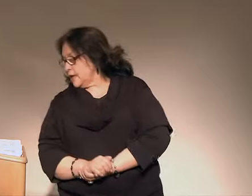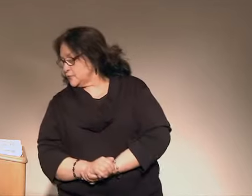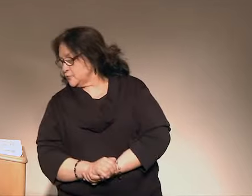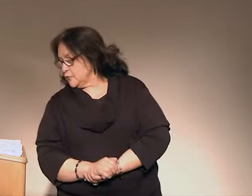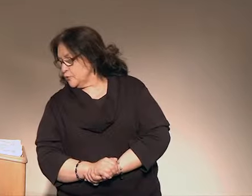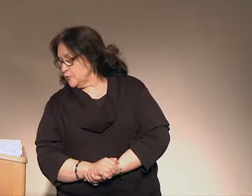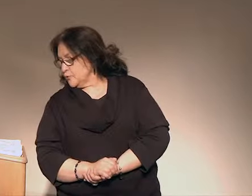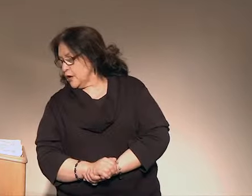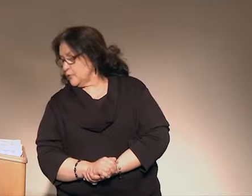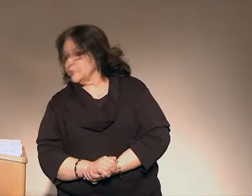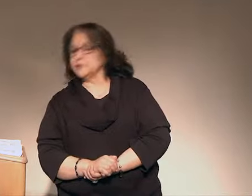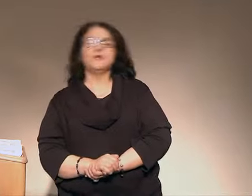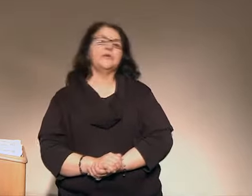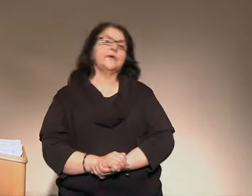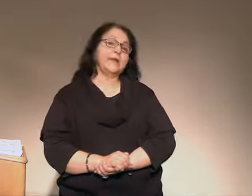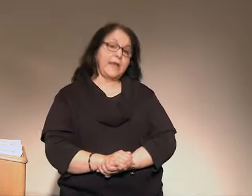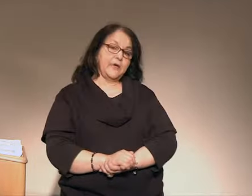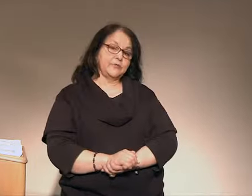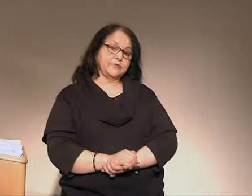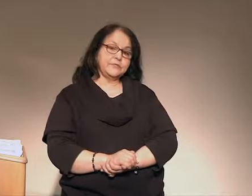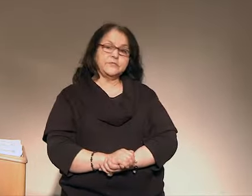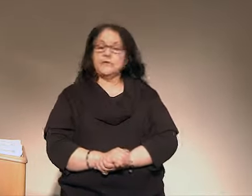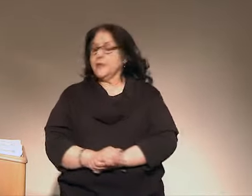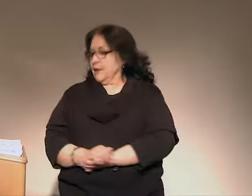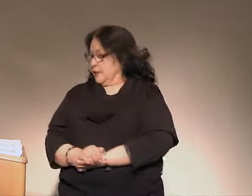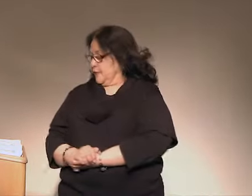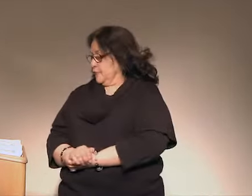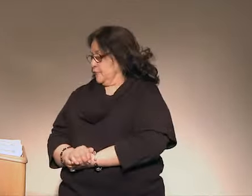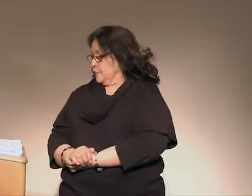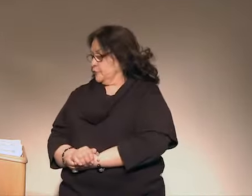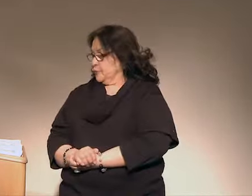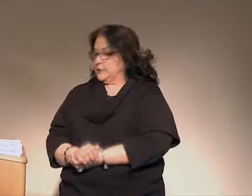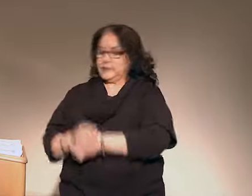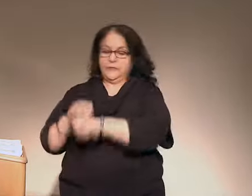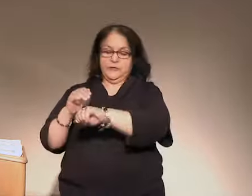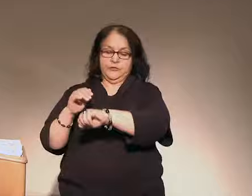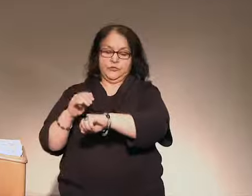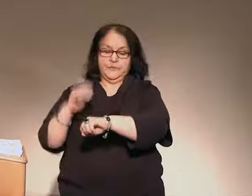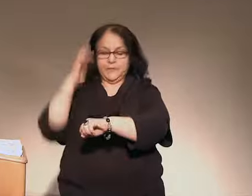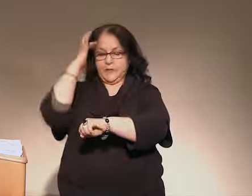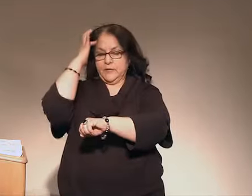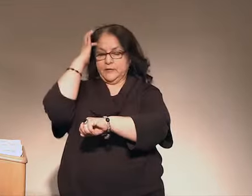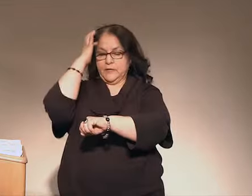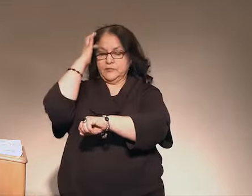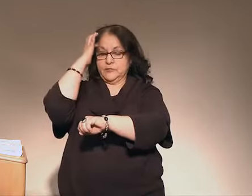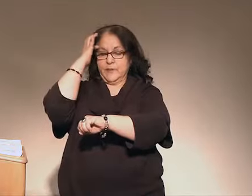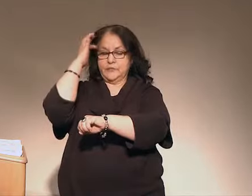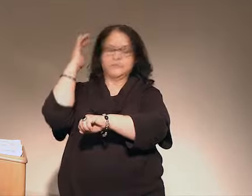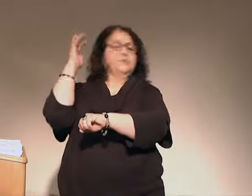last row, now we're going to talk about languages. The first one is English. And I just imagine someone